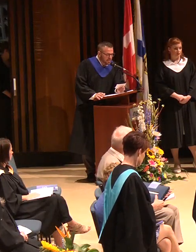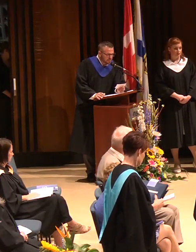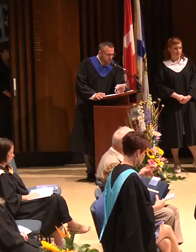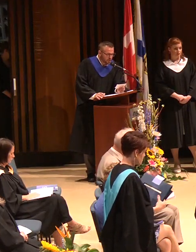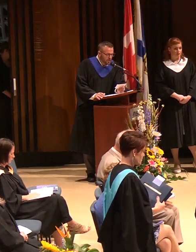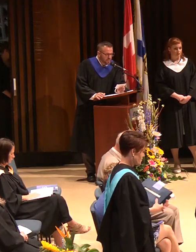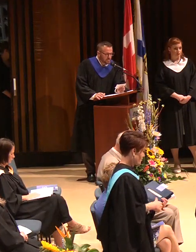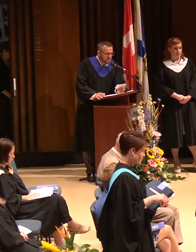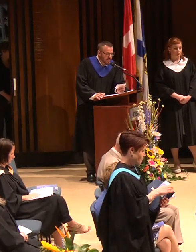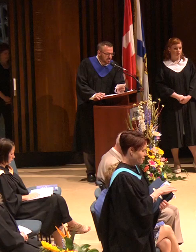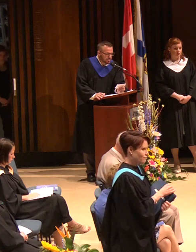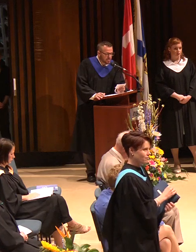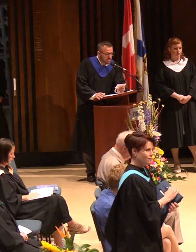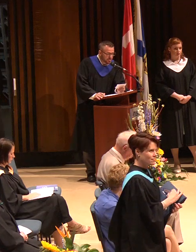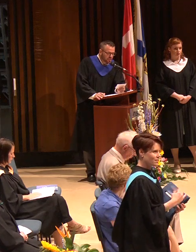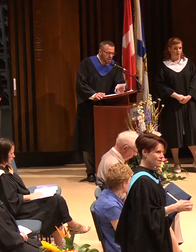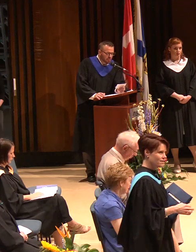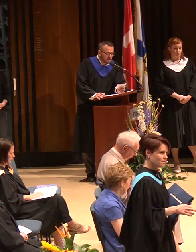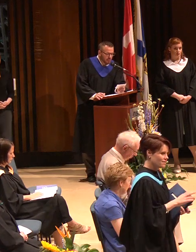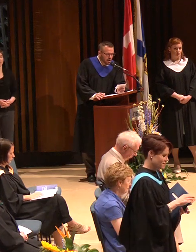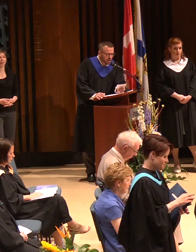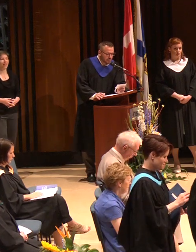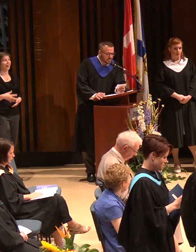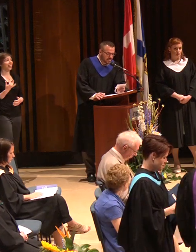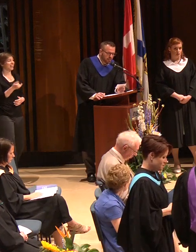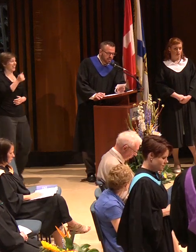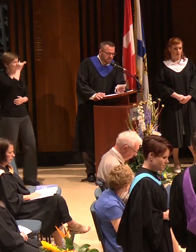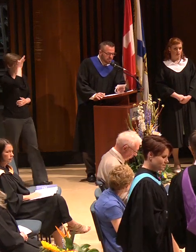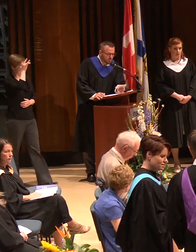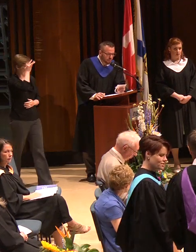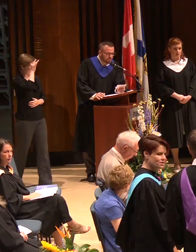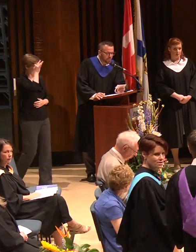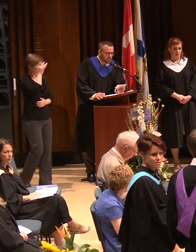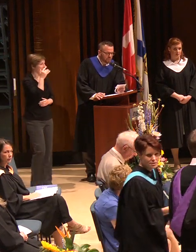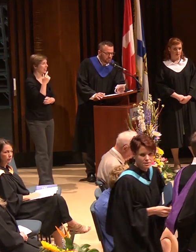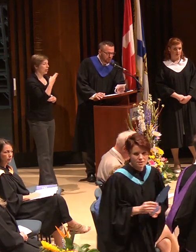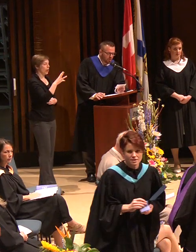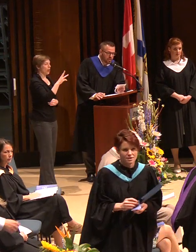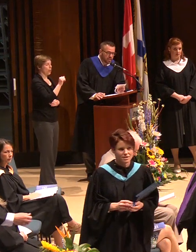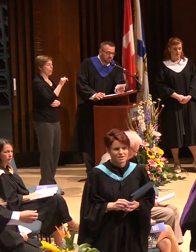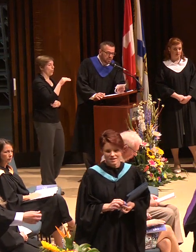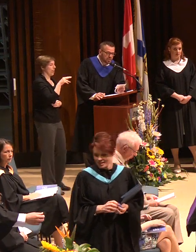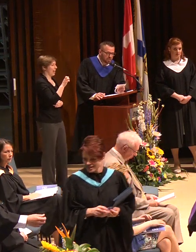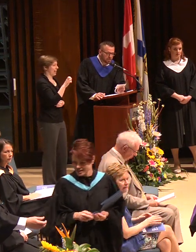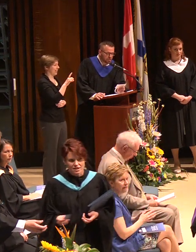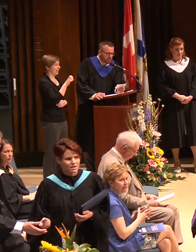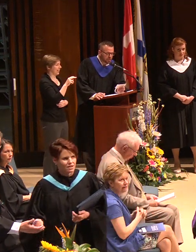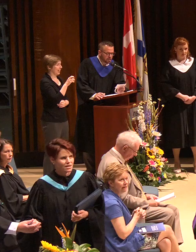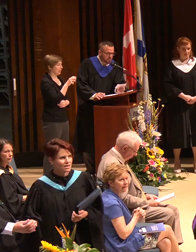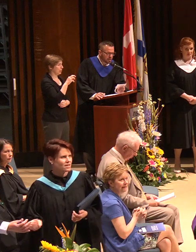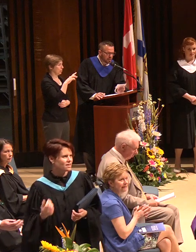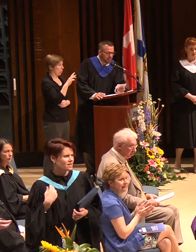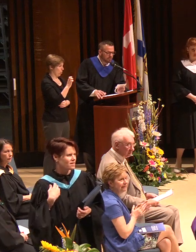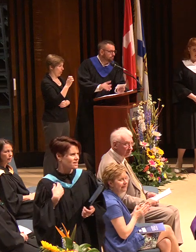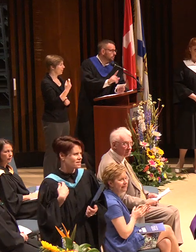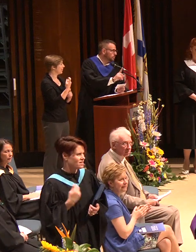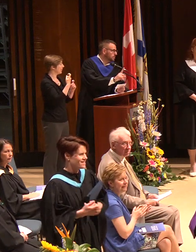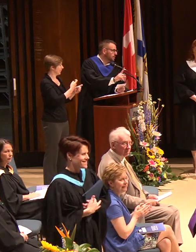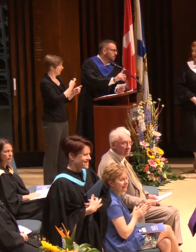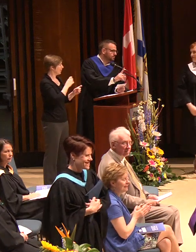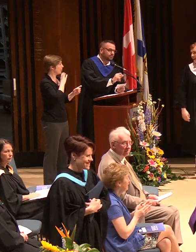Wayne Densmore joins us now to present his daughter-in-law, Sarah Densmore, with the Diploma in Business Administration Marketing.